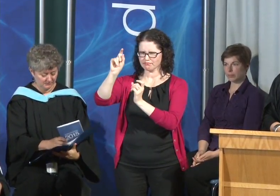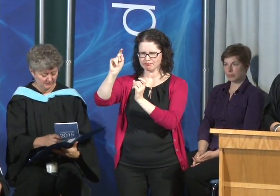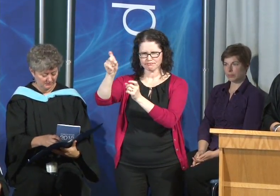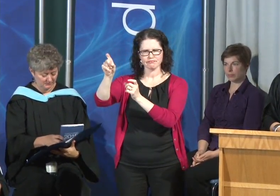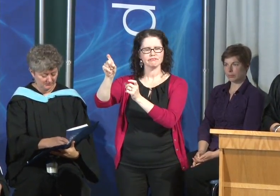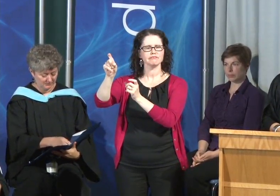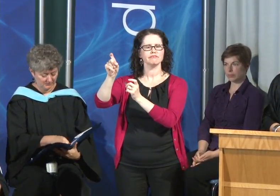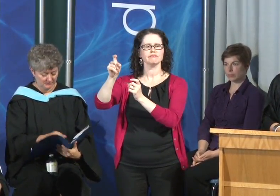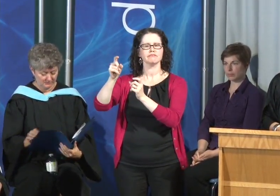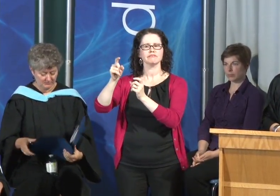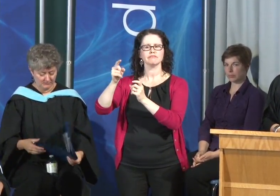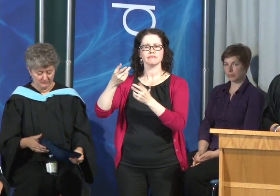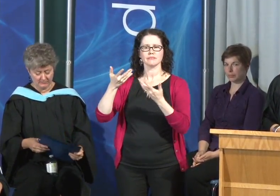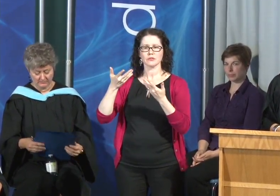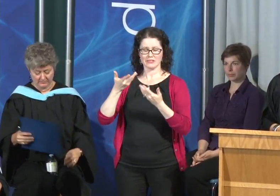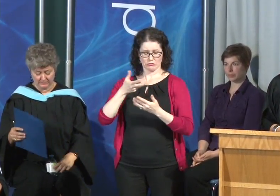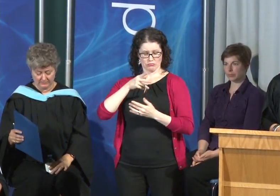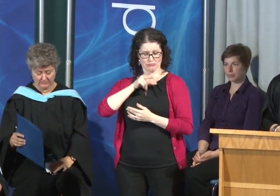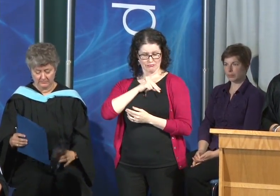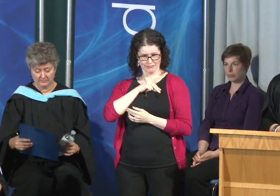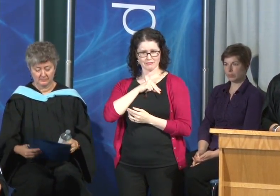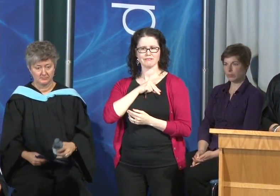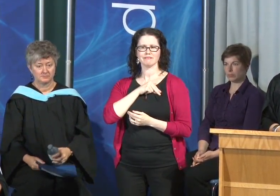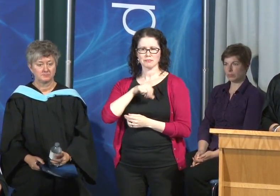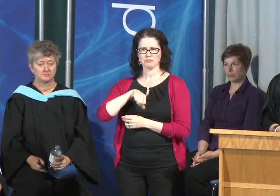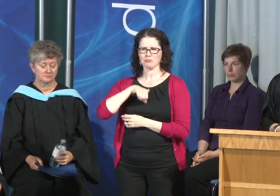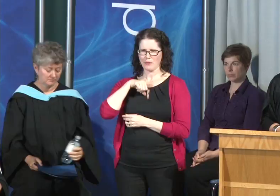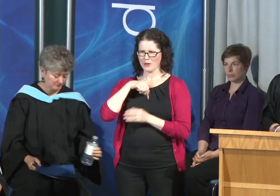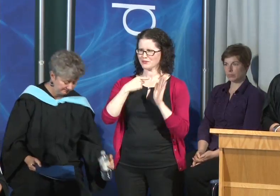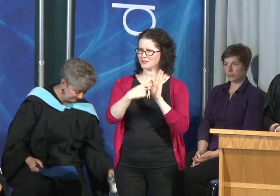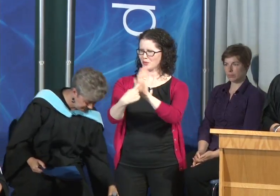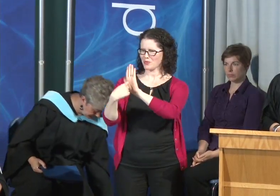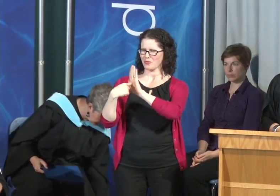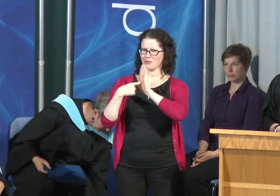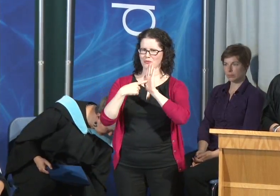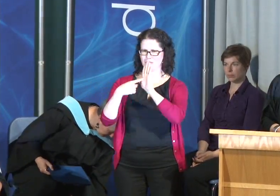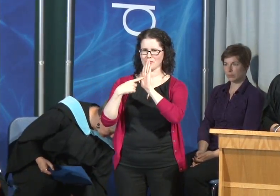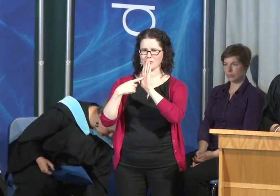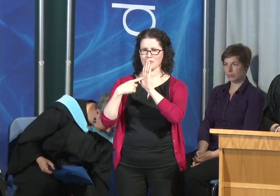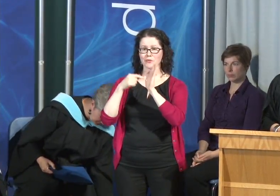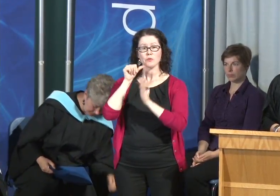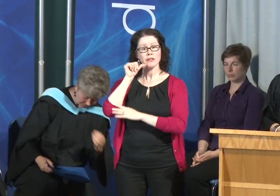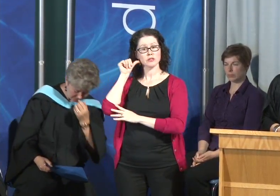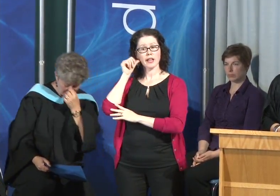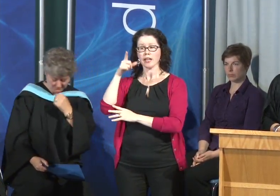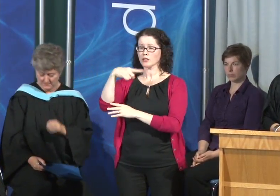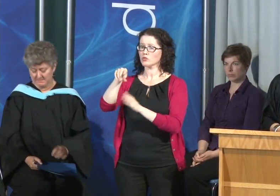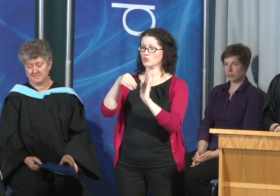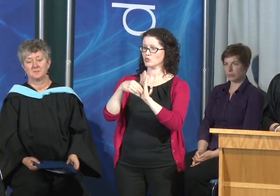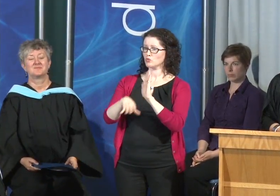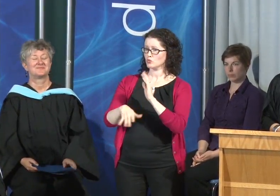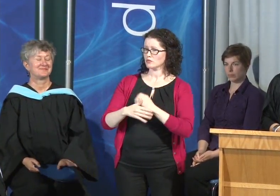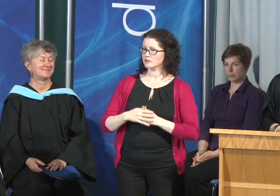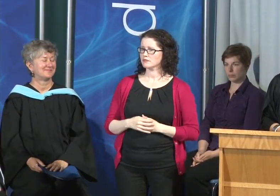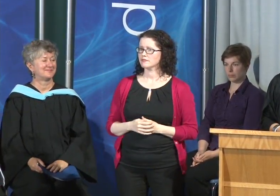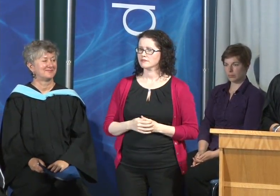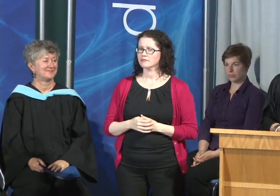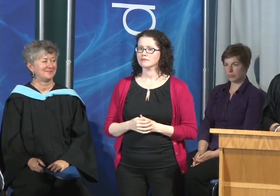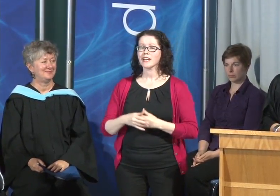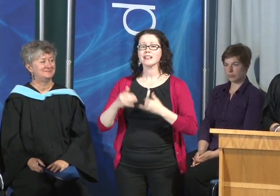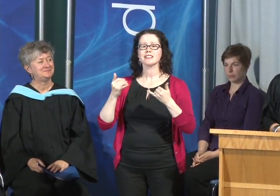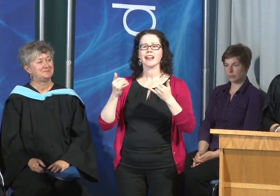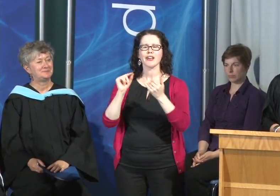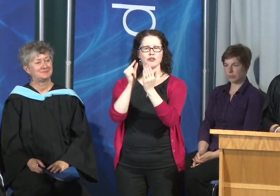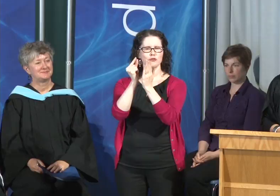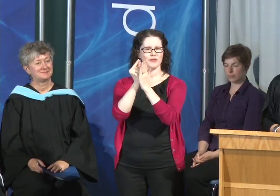begin wearing your pin with pride, knowing that yesterday you were students, but today